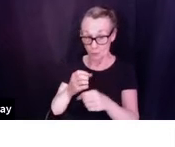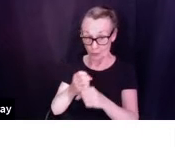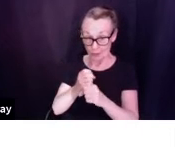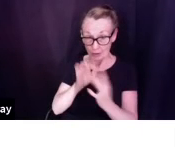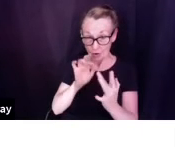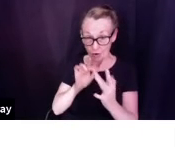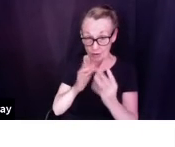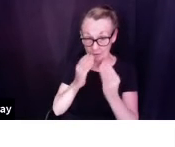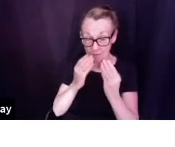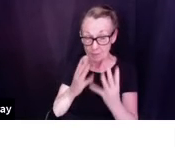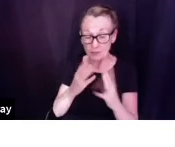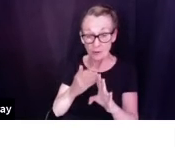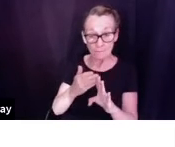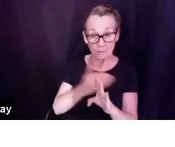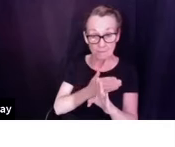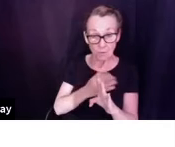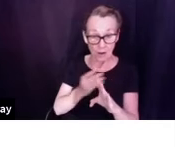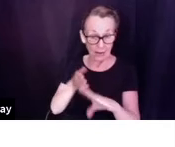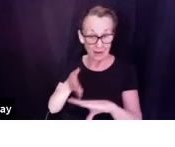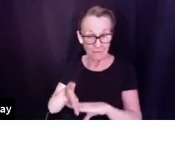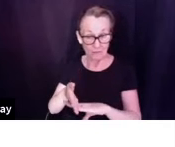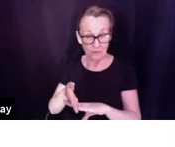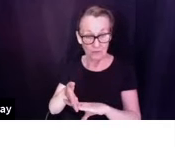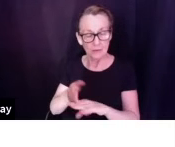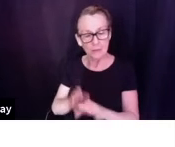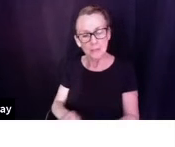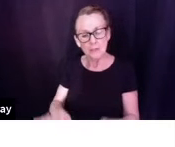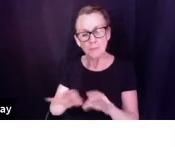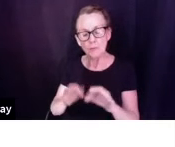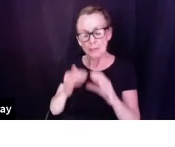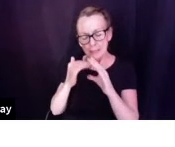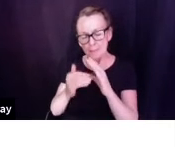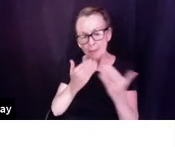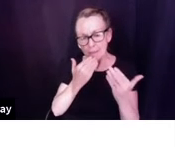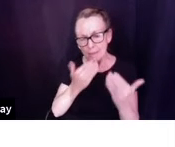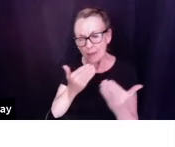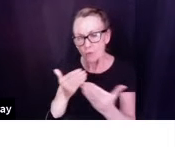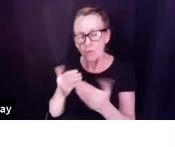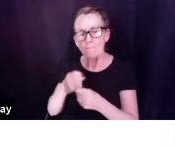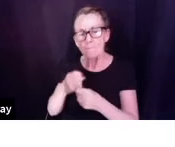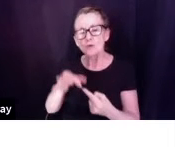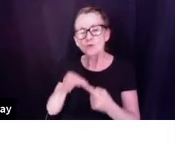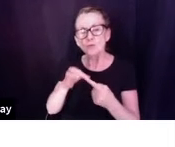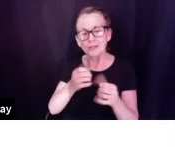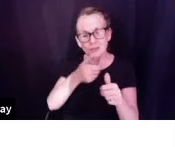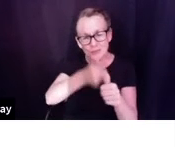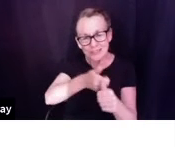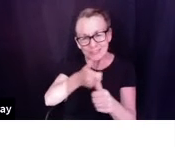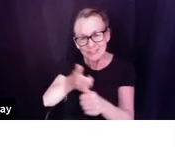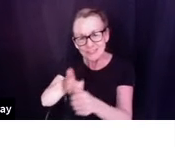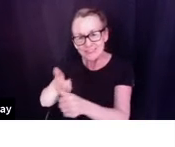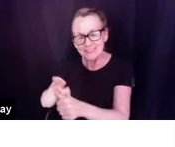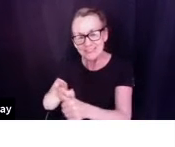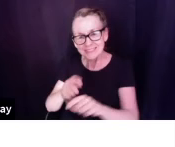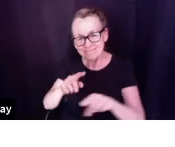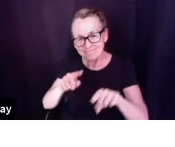information before or after, and make sure you get those emails out, make them unique to each person. You